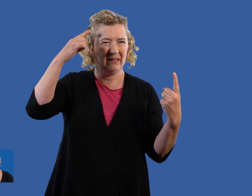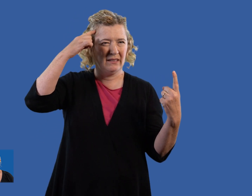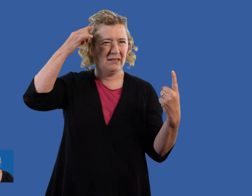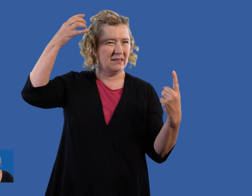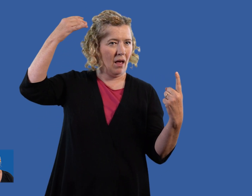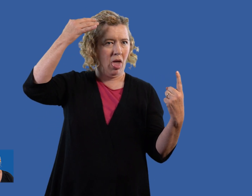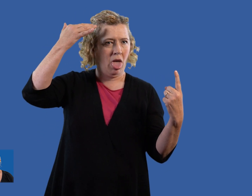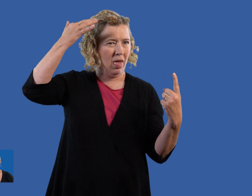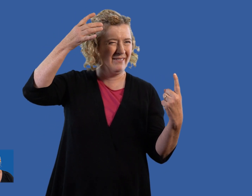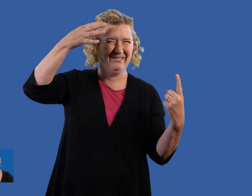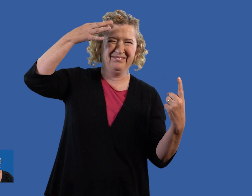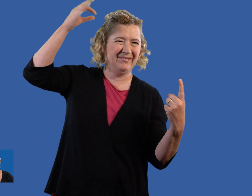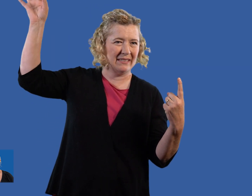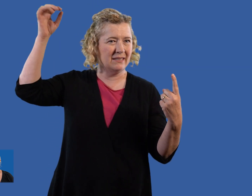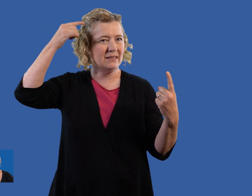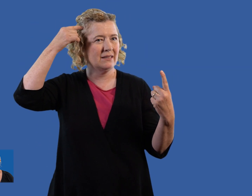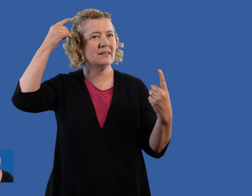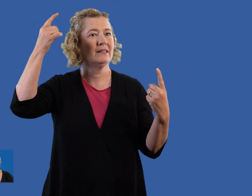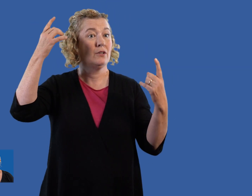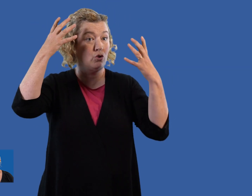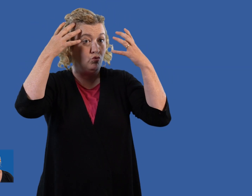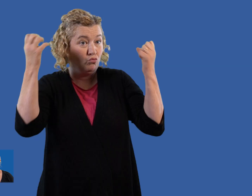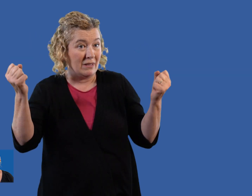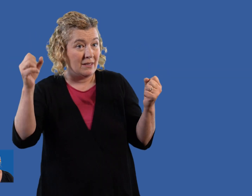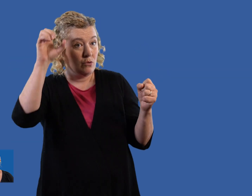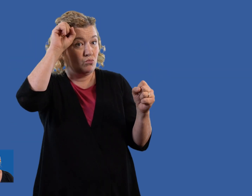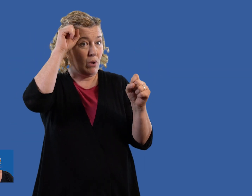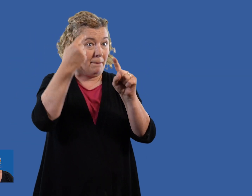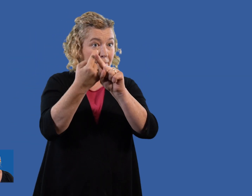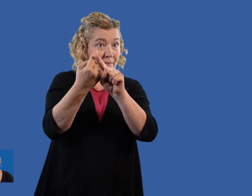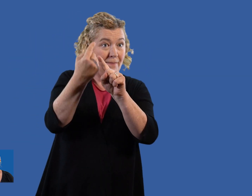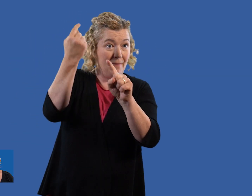intrusive memories, stressful memories,